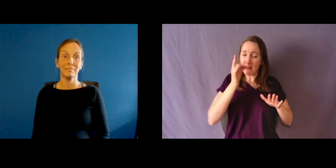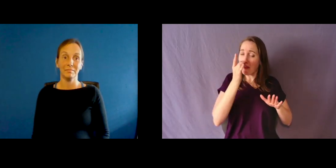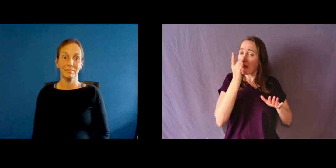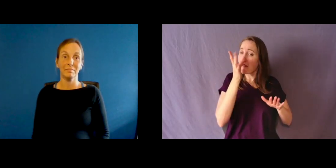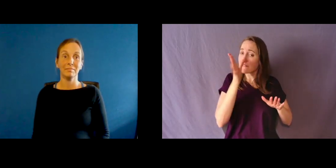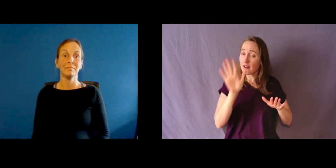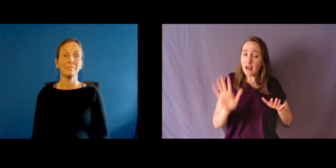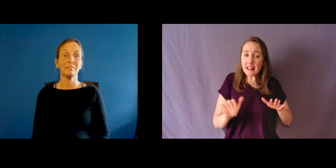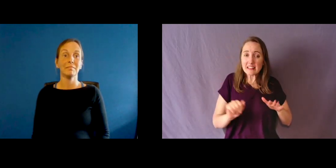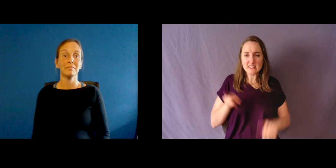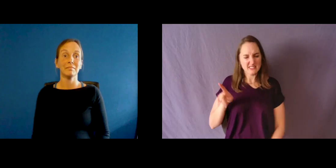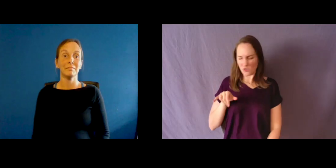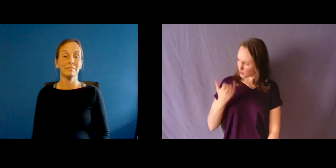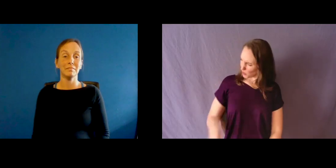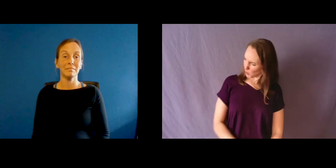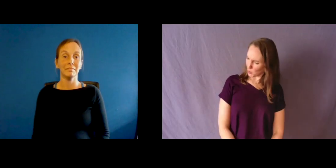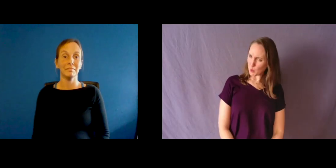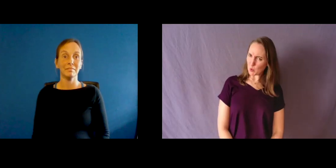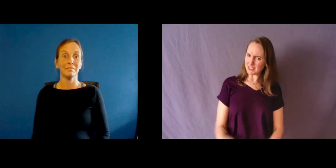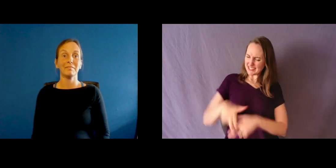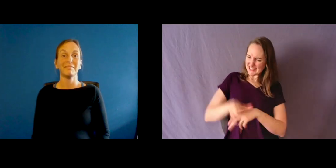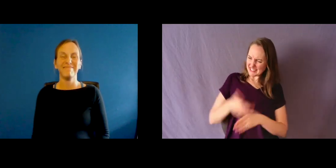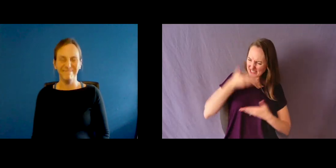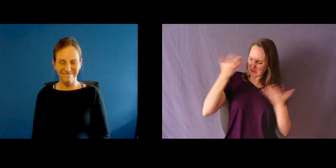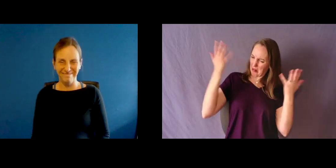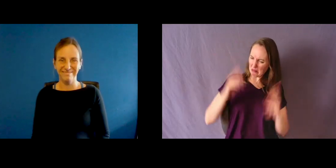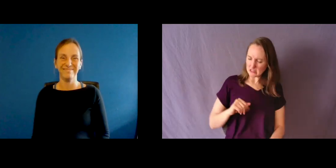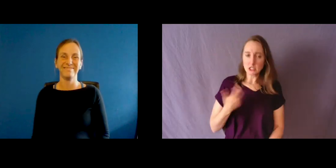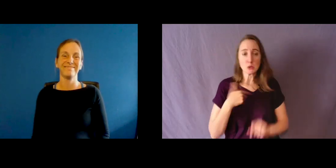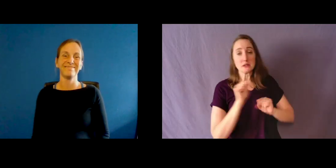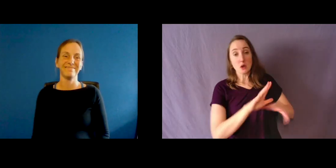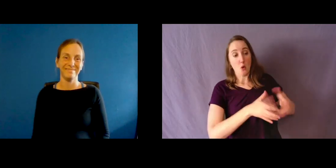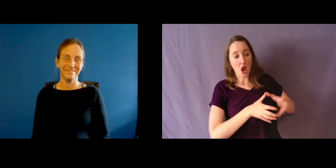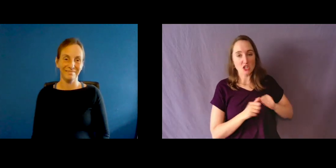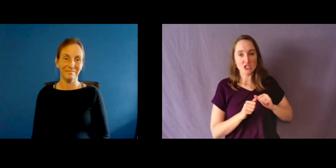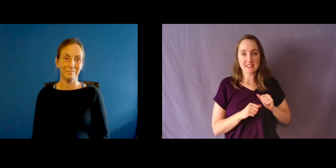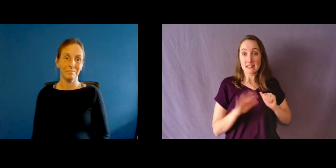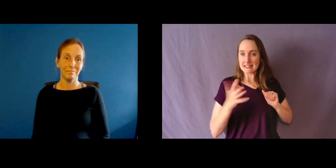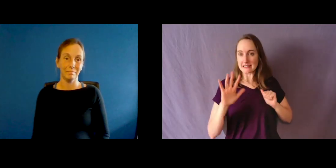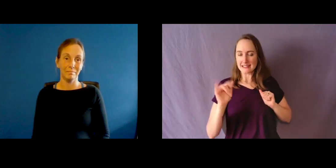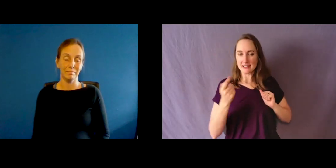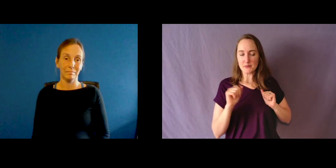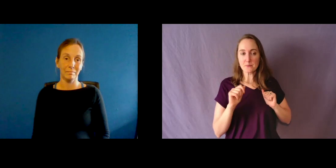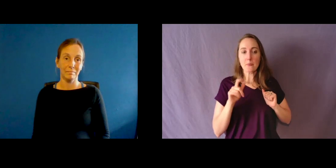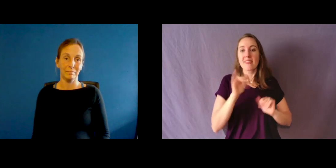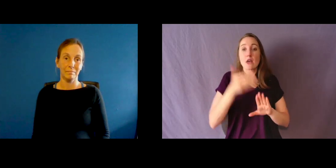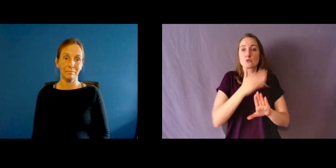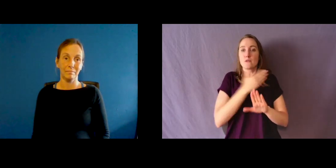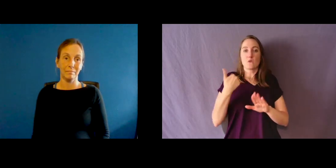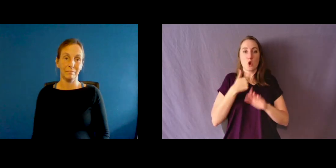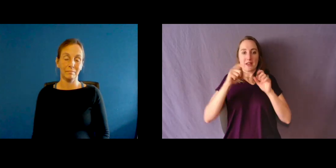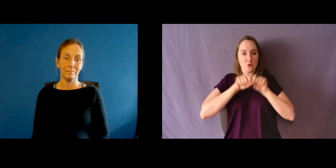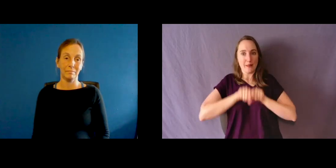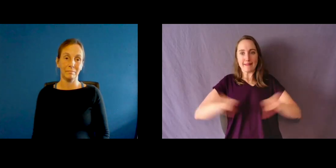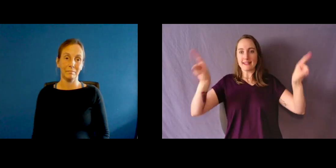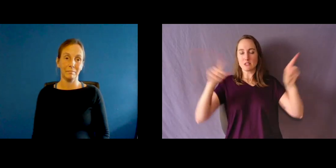It's kind of rude. No, I'm just kidding. But yeah, so we just washed it, and I was kind of, this was when before we even released them, actually,